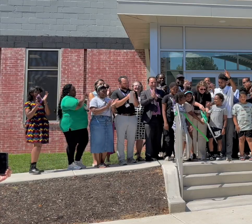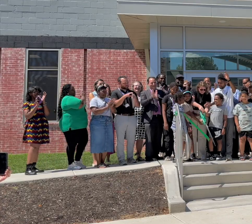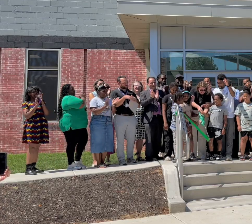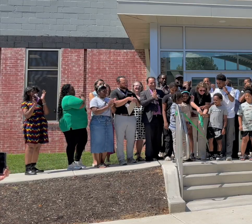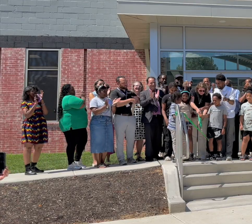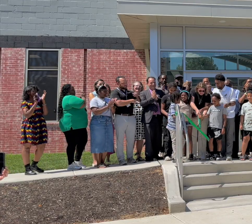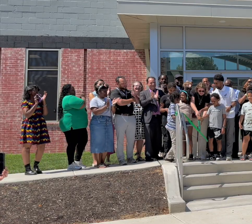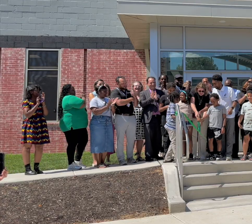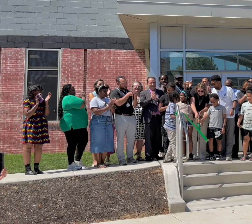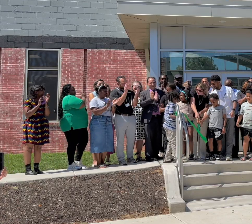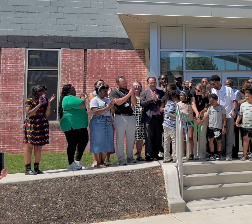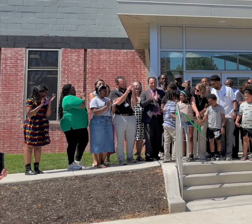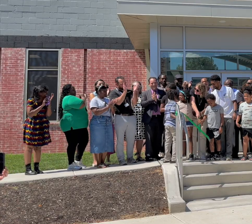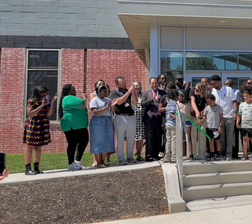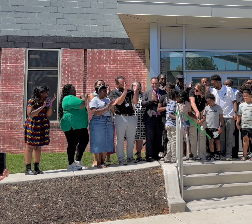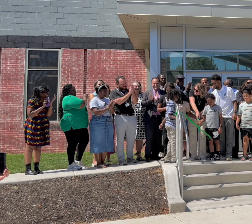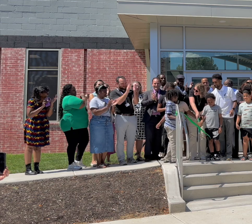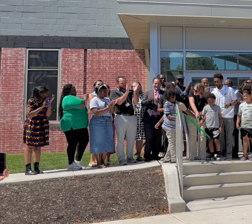Yeah!